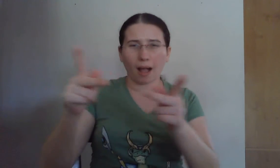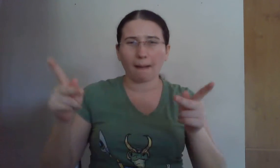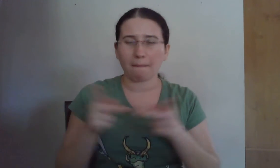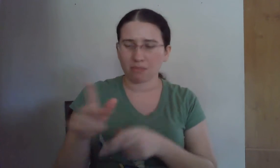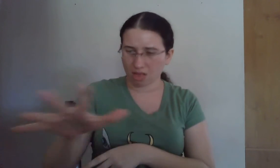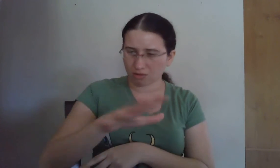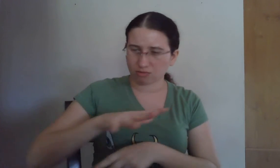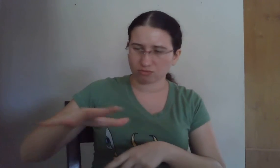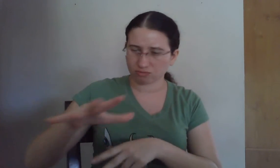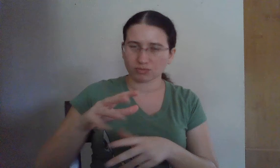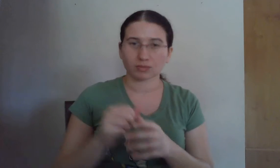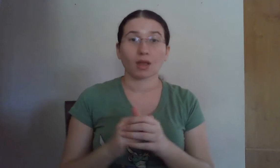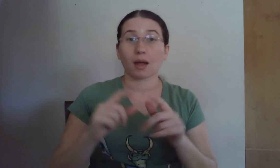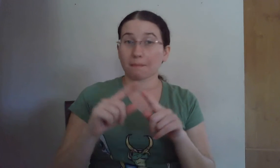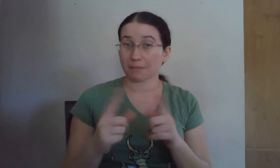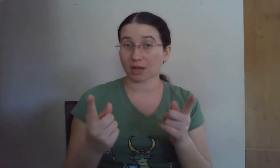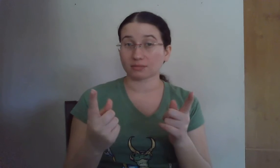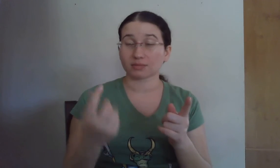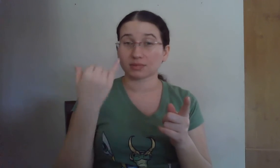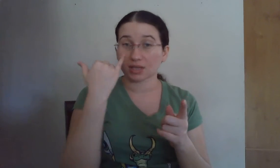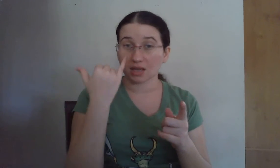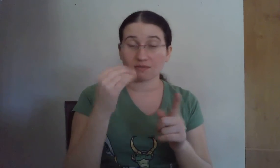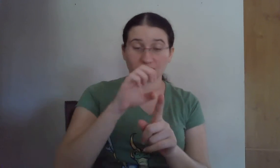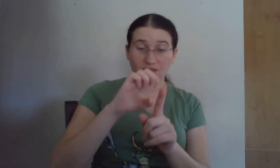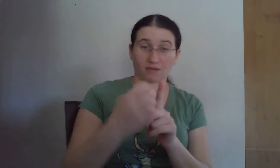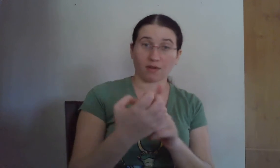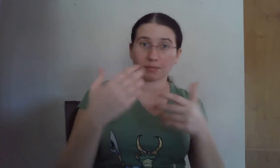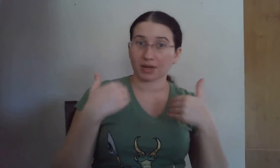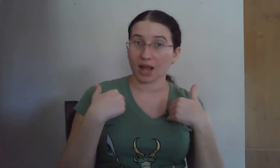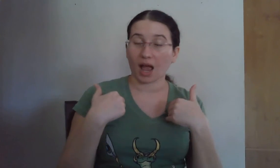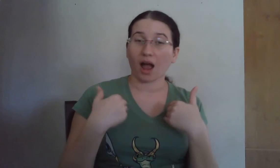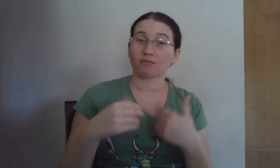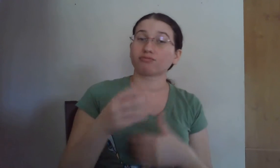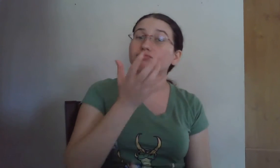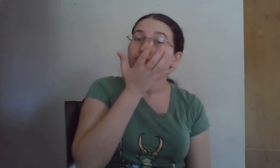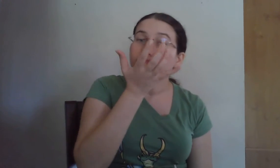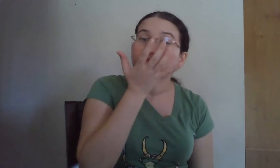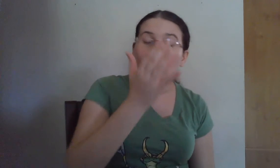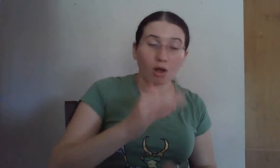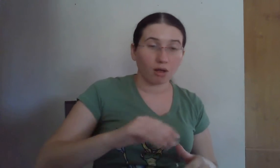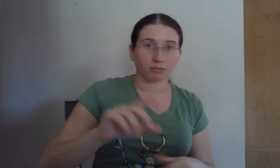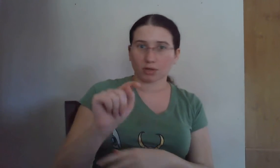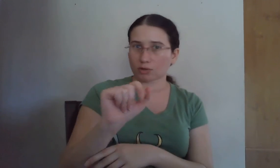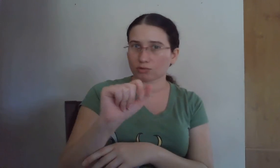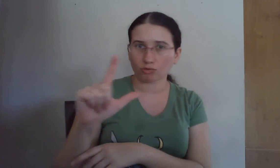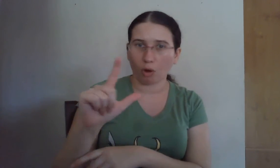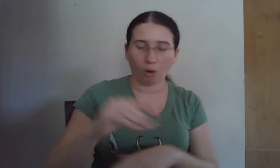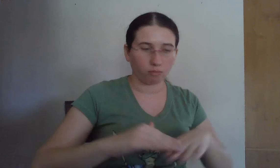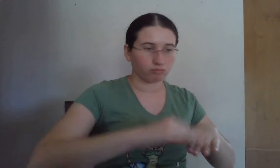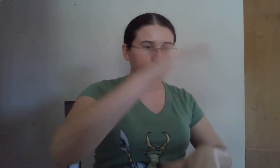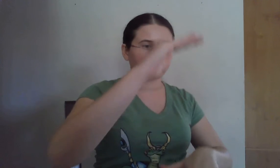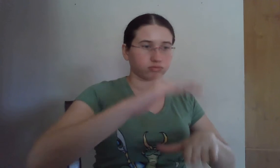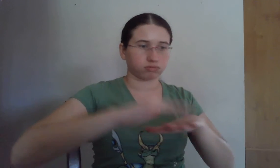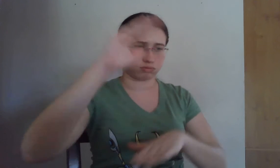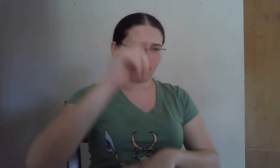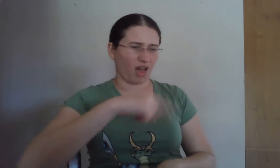one, in high rainfall, are of no consequence. But if you do not look at grasslands, but look